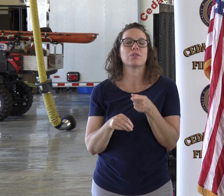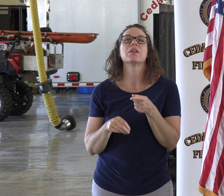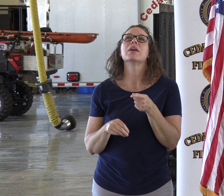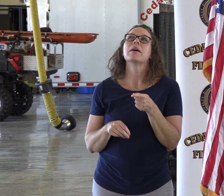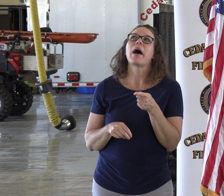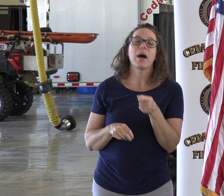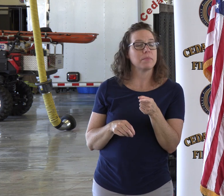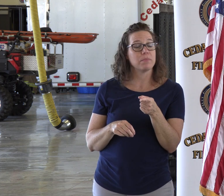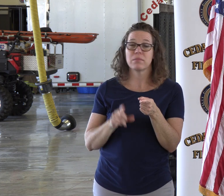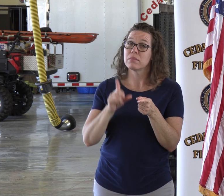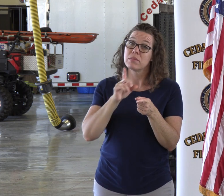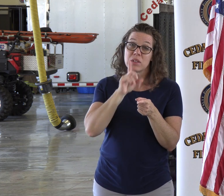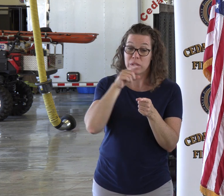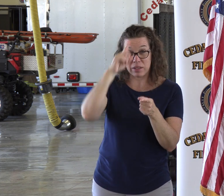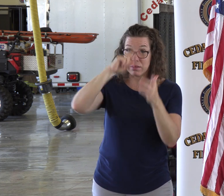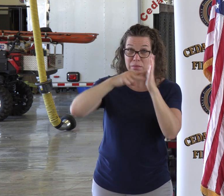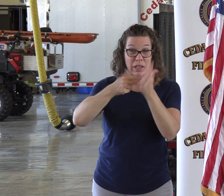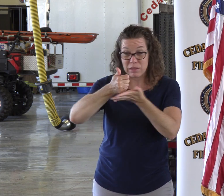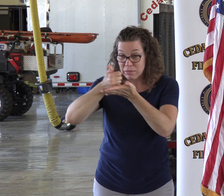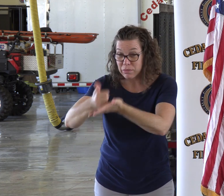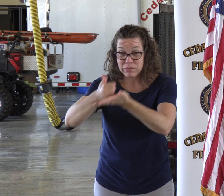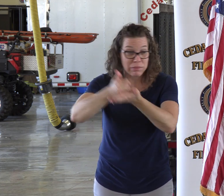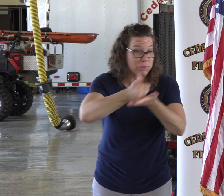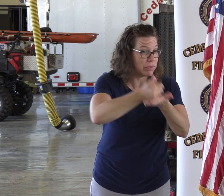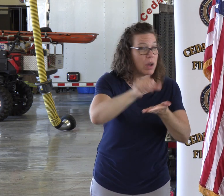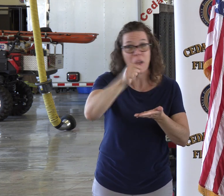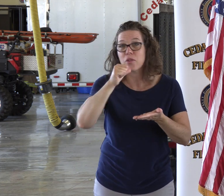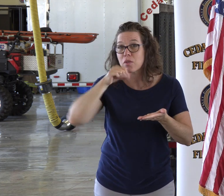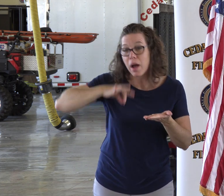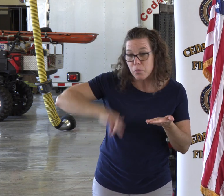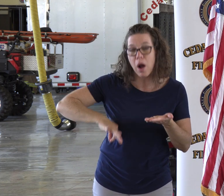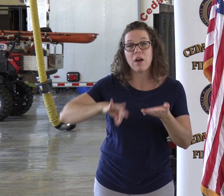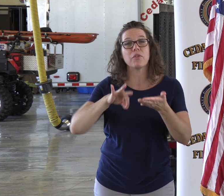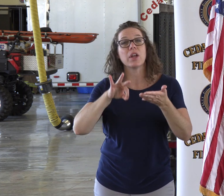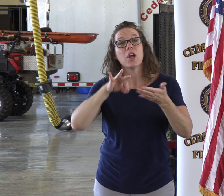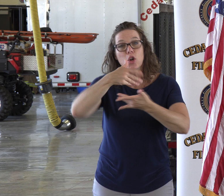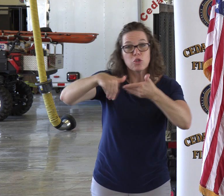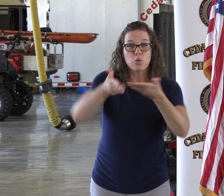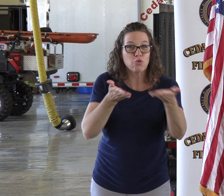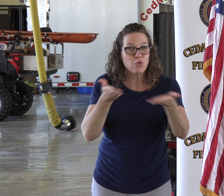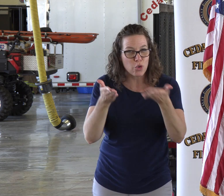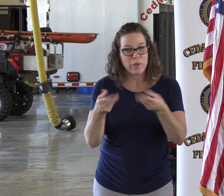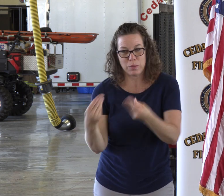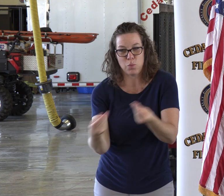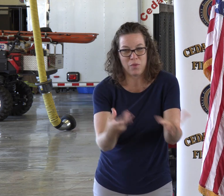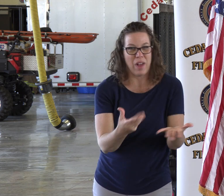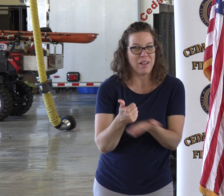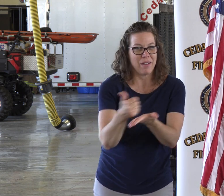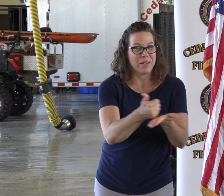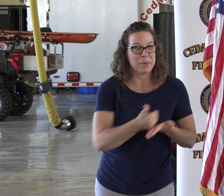that is really meant to assist other nonprofits and social service entities as they do their